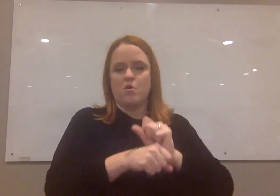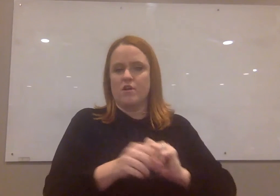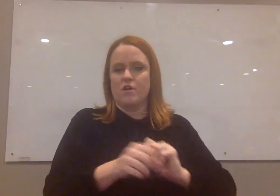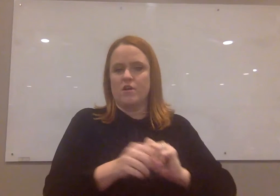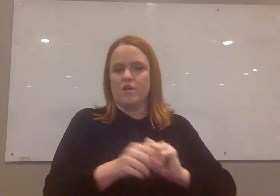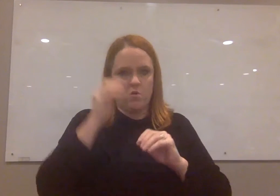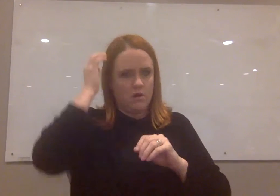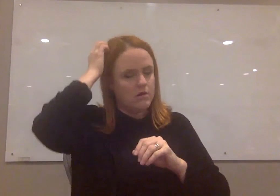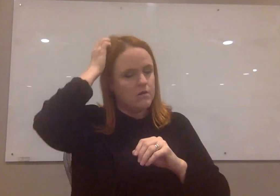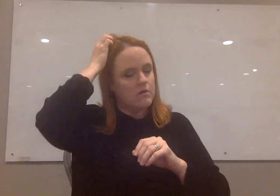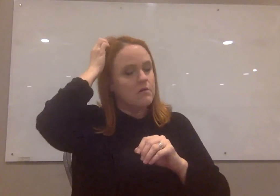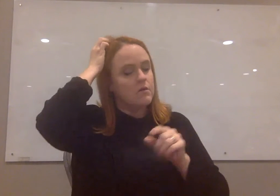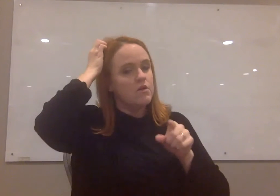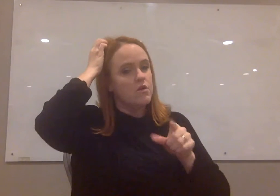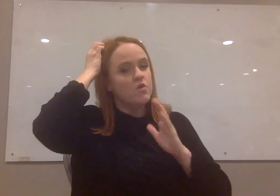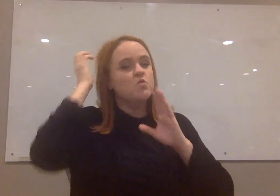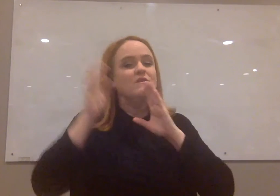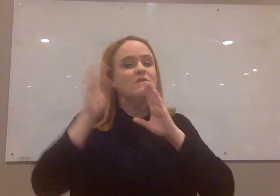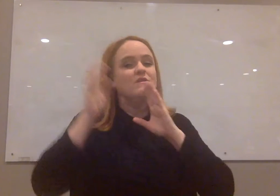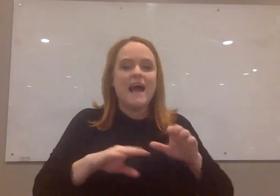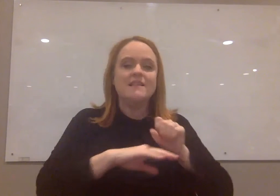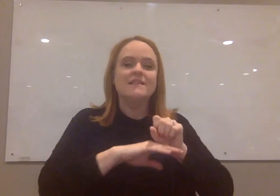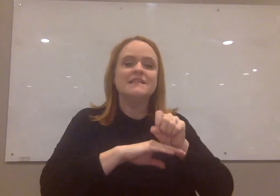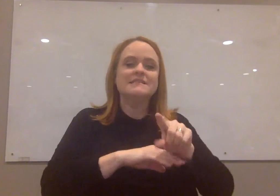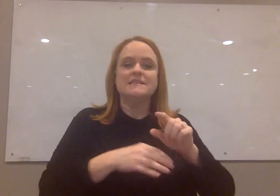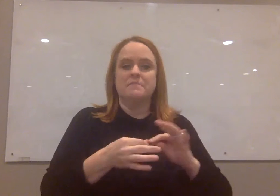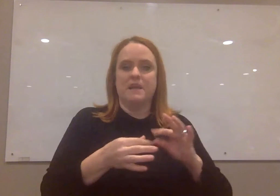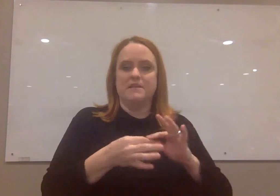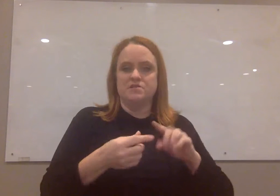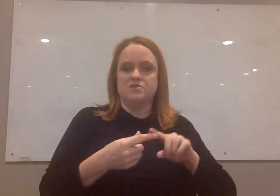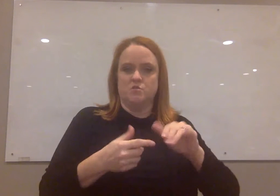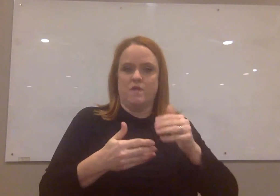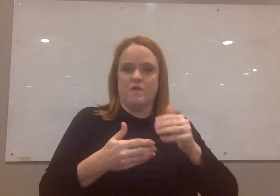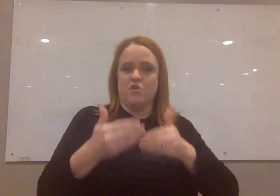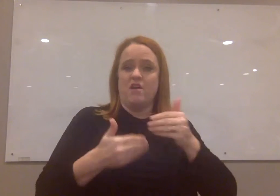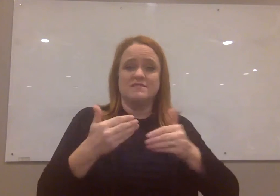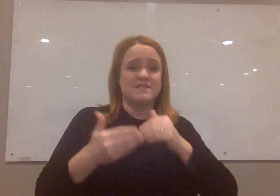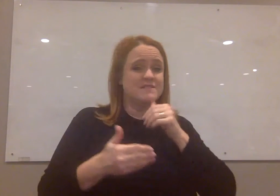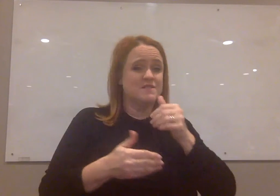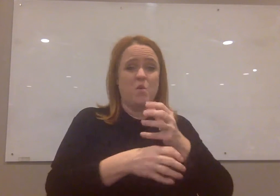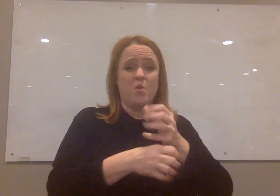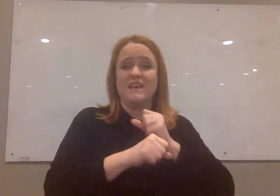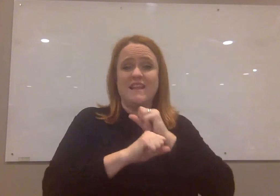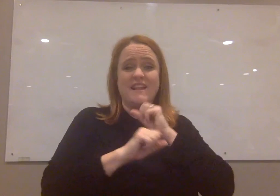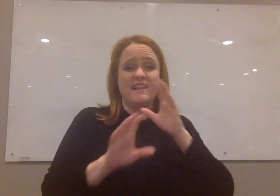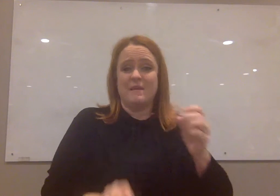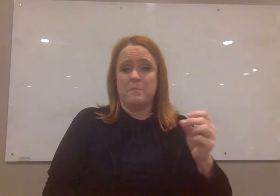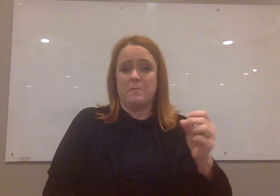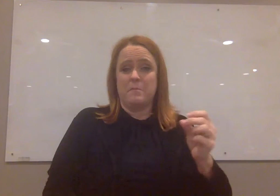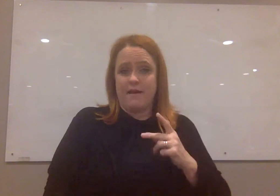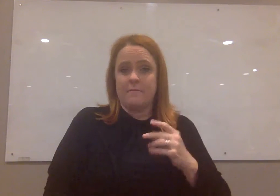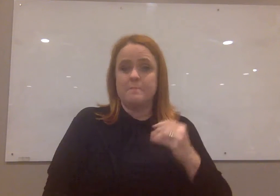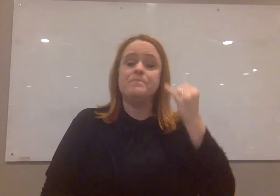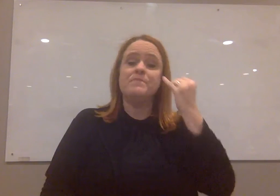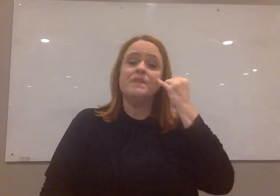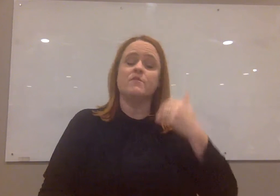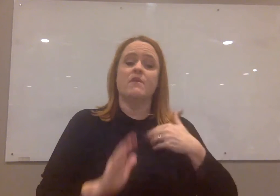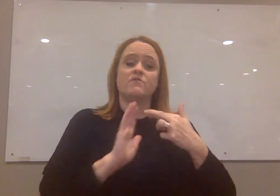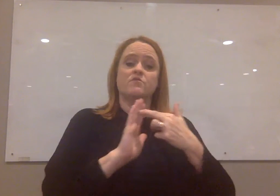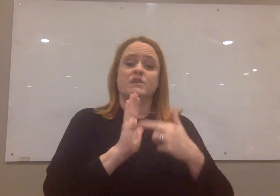messages to that process and you won't get anything back. So if you have registered names instead, you will always address the process